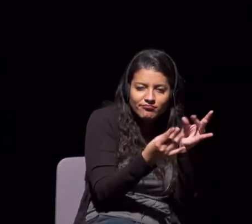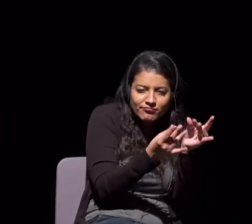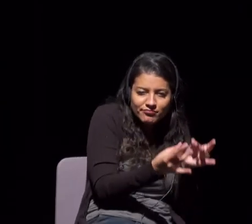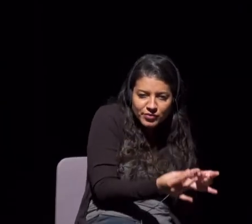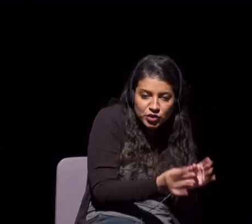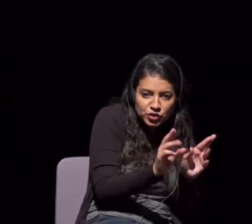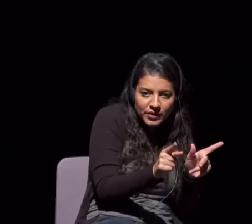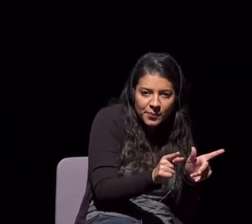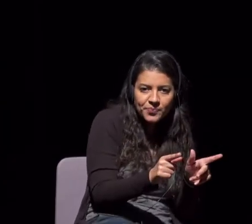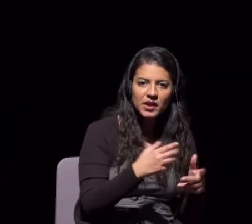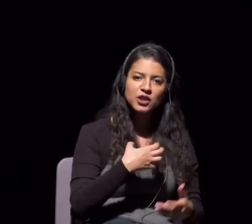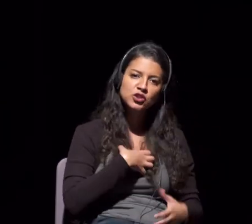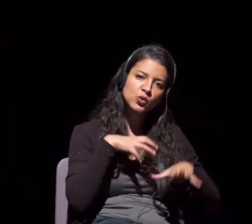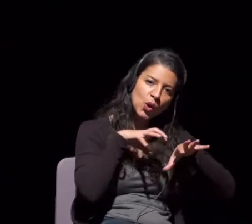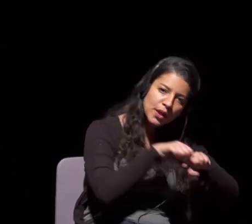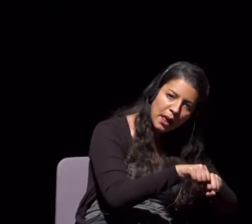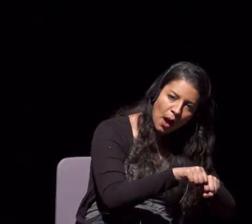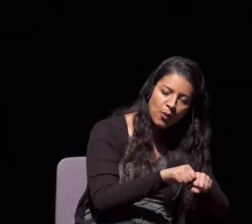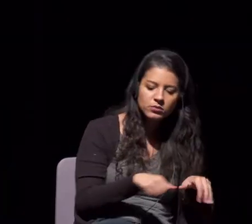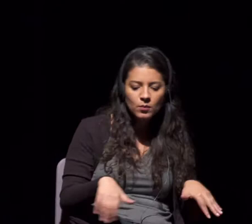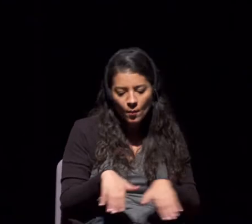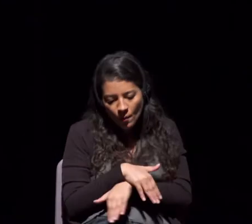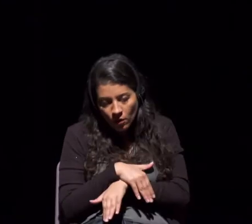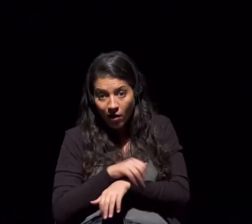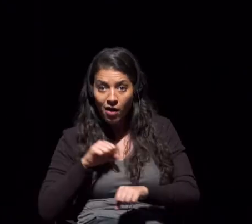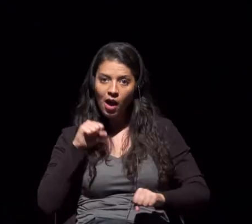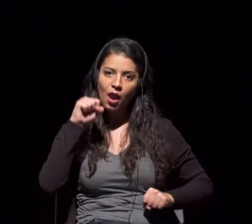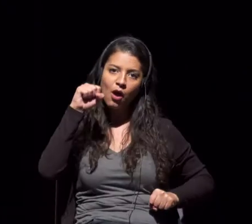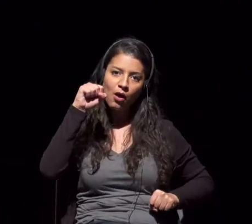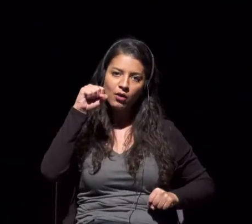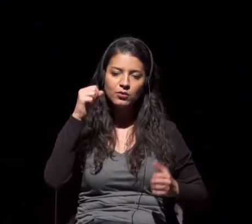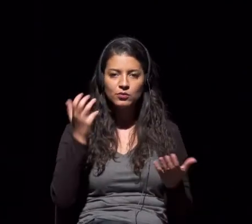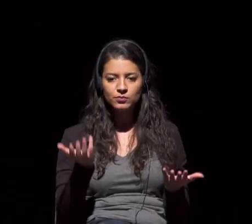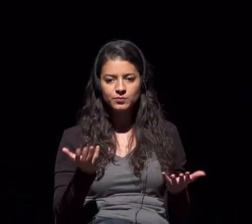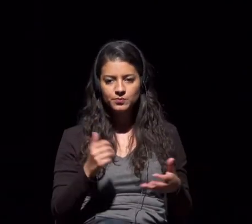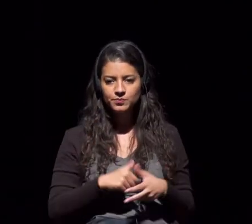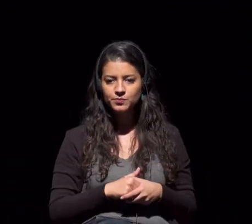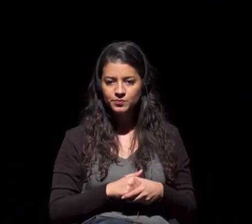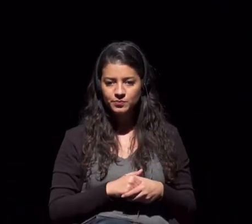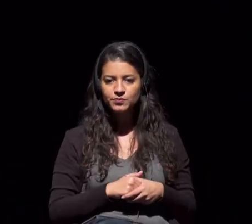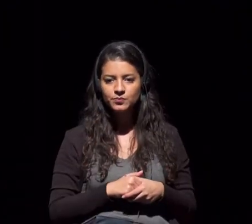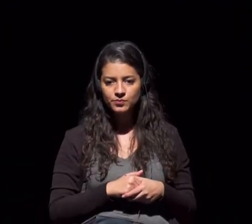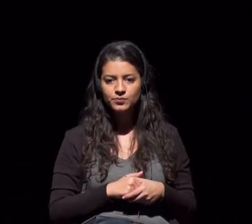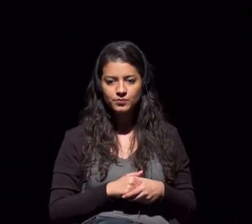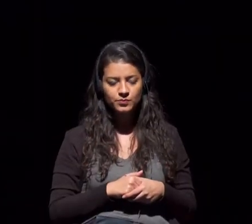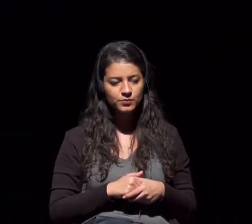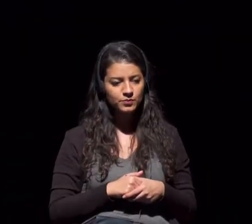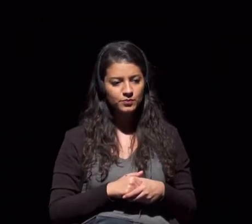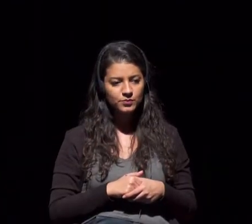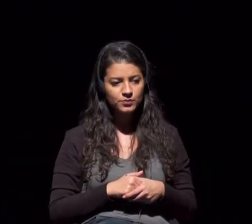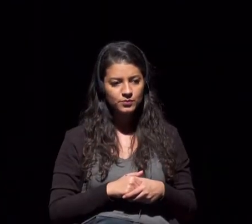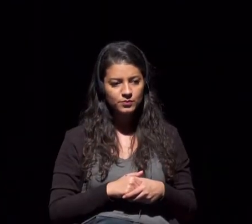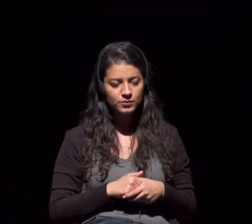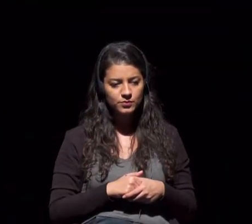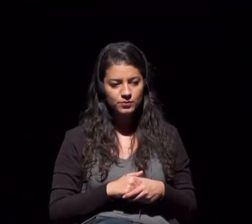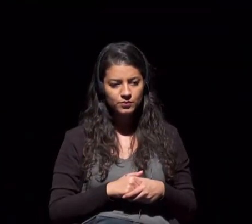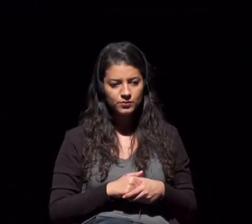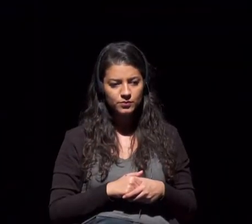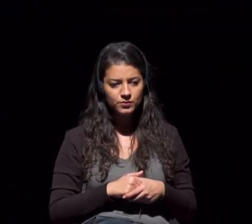heroic, but where they were both lacking is that they purposely or otherwise failed to